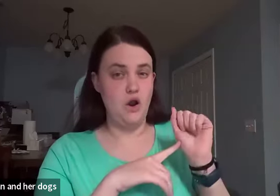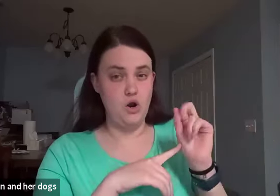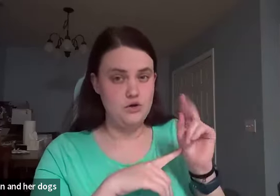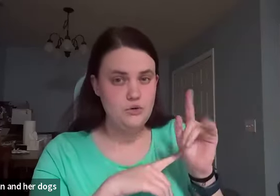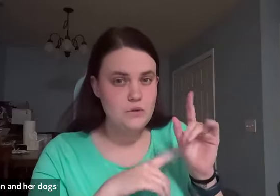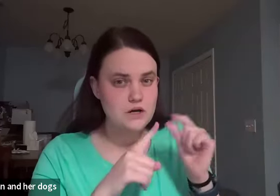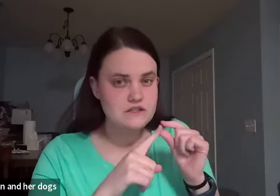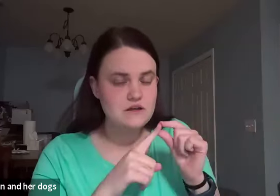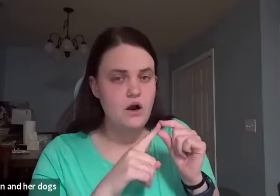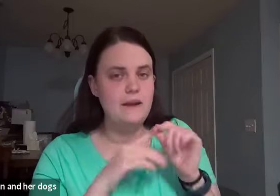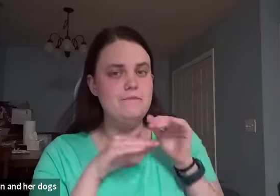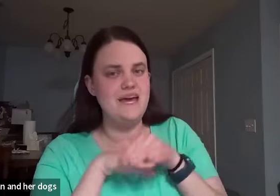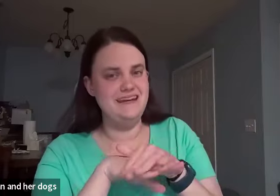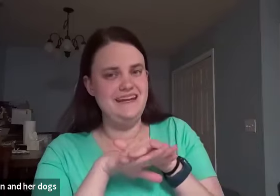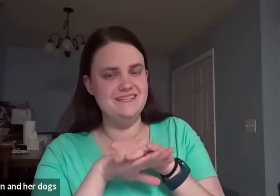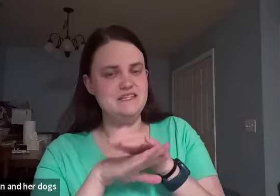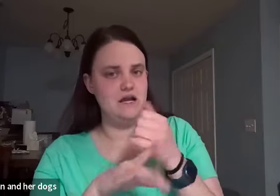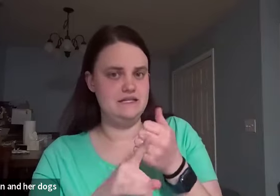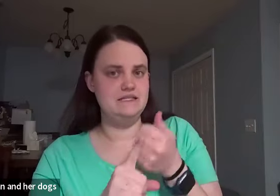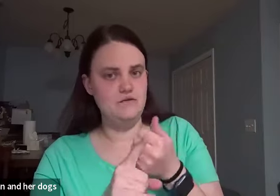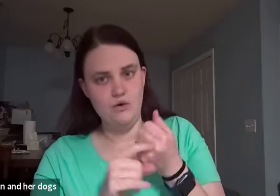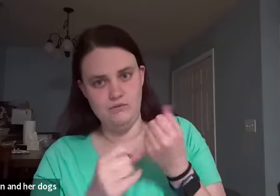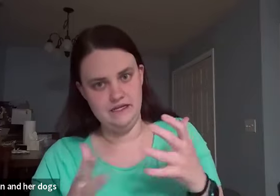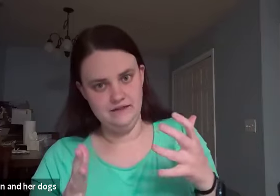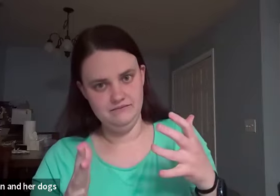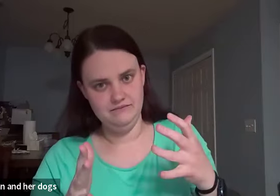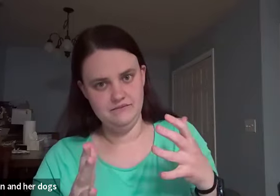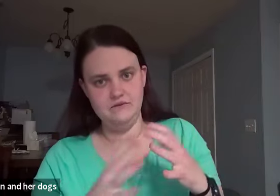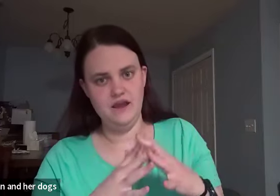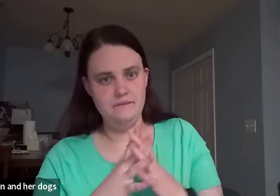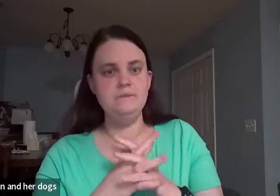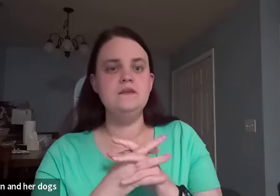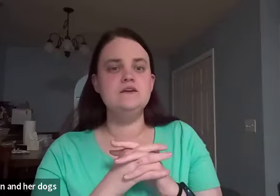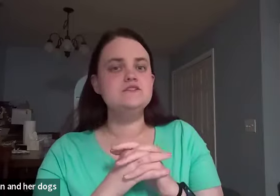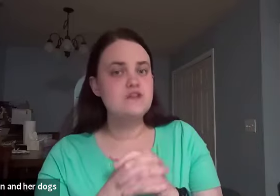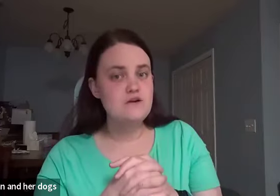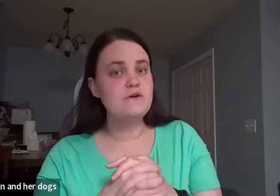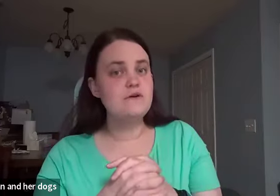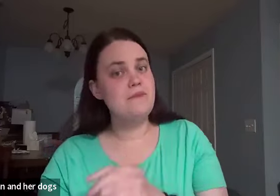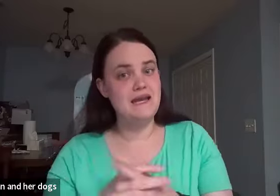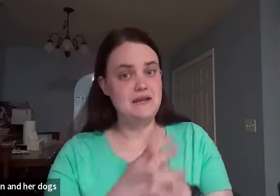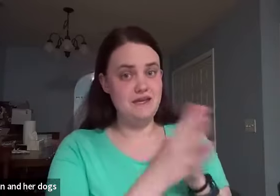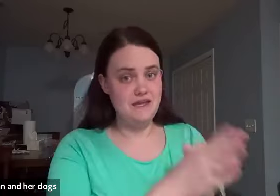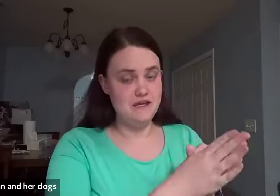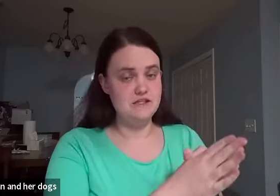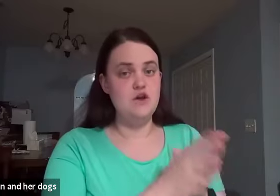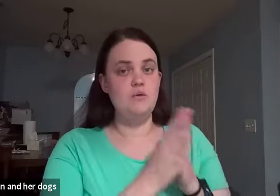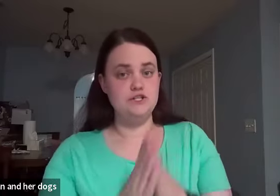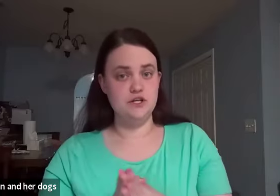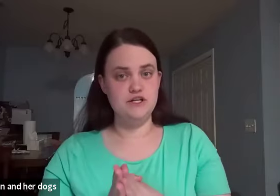like article words are embedded in the sign itself already. Okay. So for my name is, what you're going